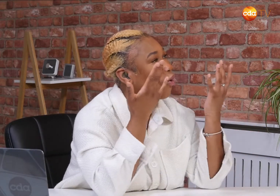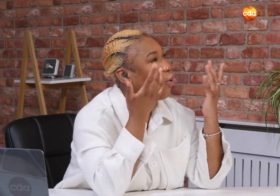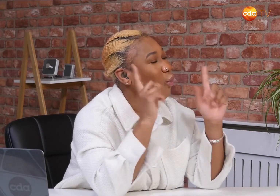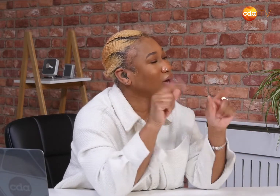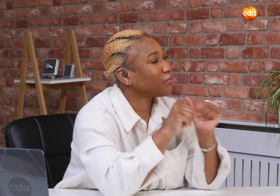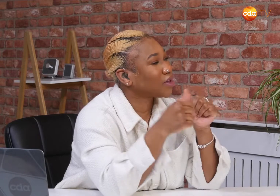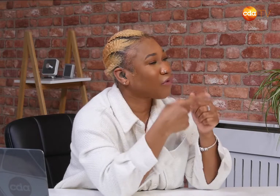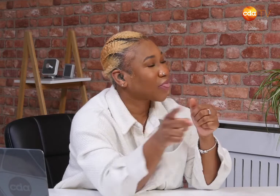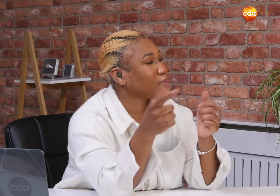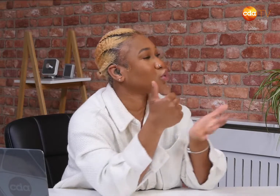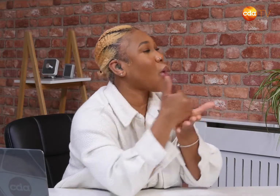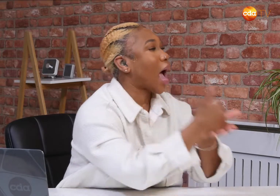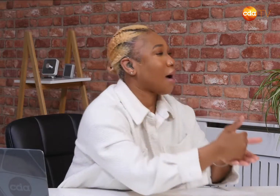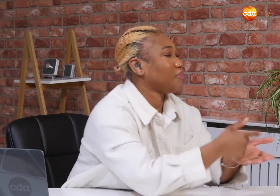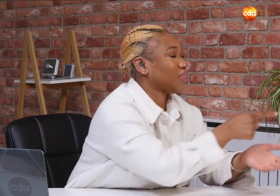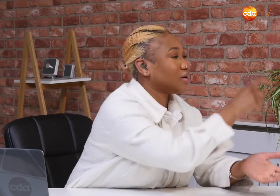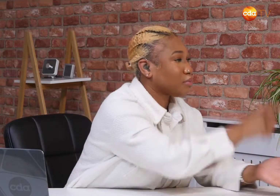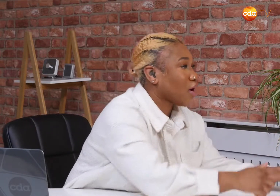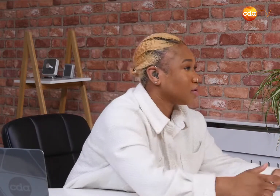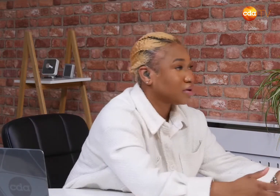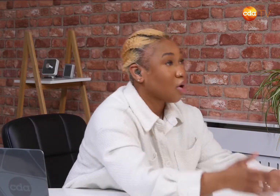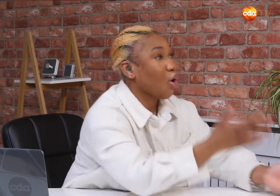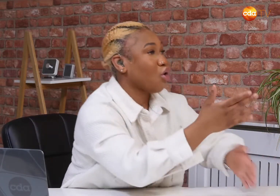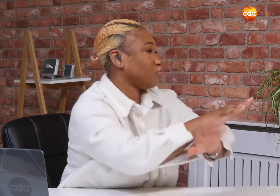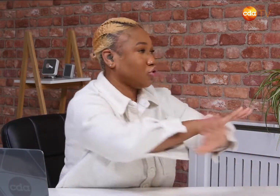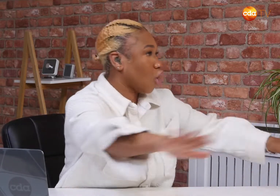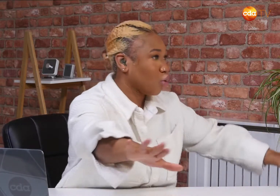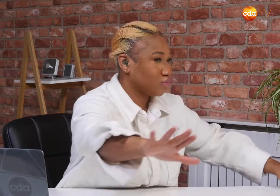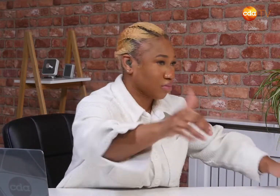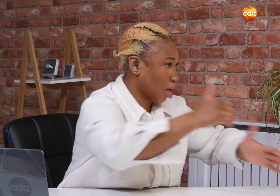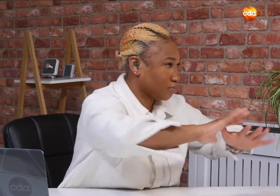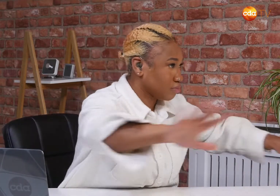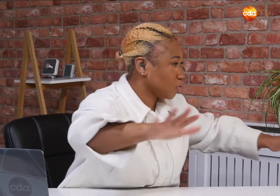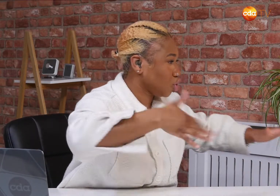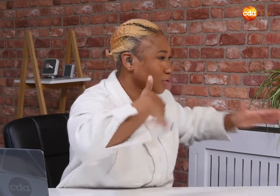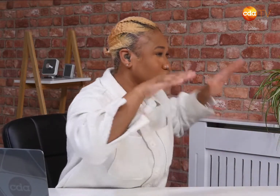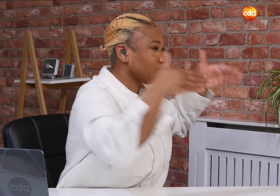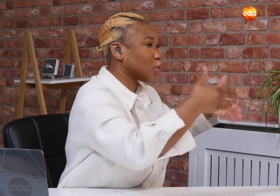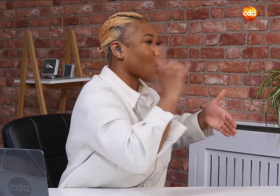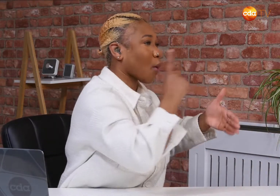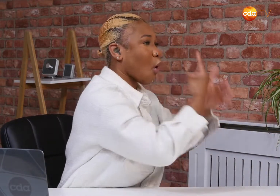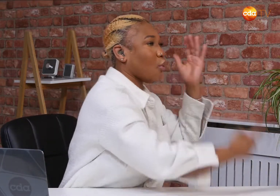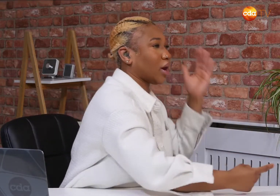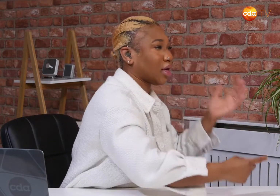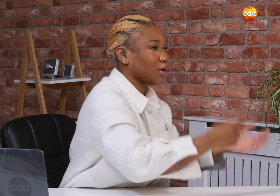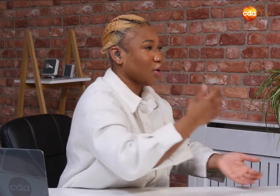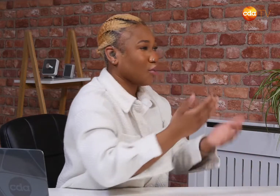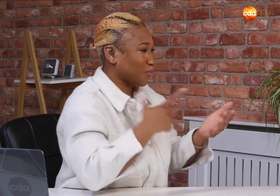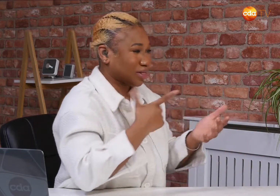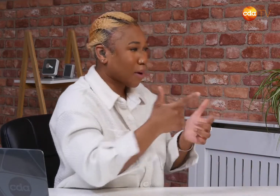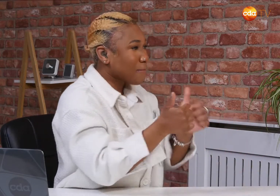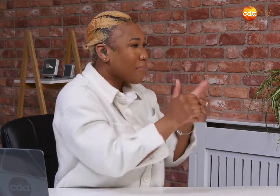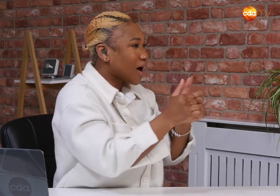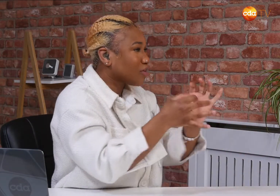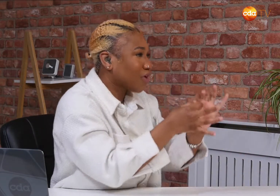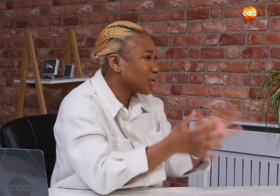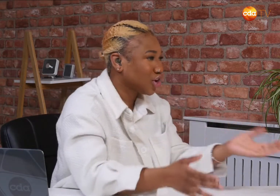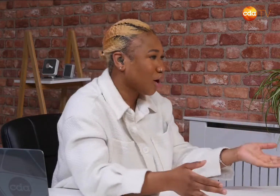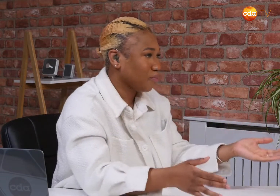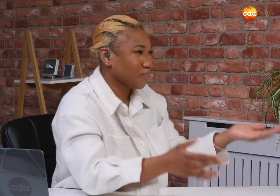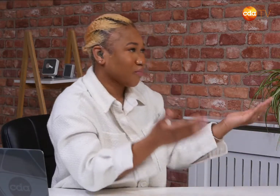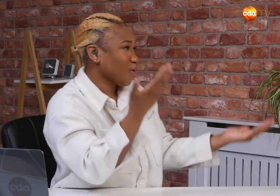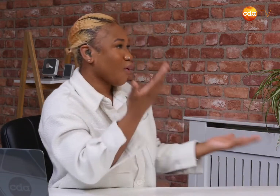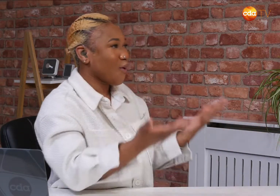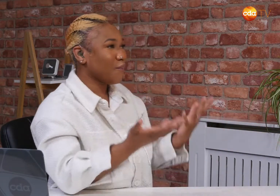recommend, to a partner of somebody who's gone through the miscarriage themselves? How could they support their partner? Or does the Miscarriage Association kind